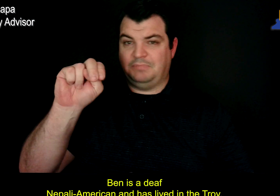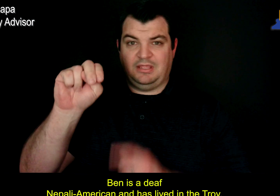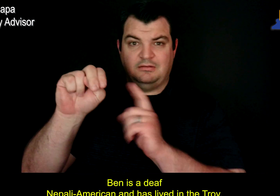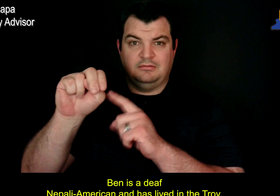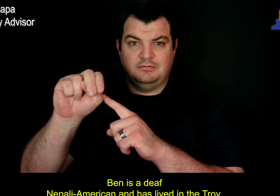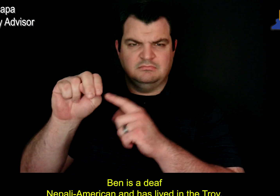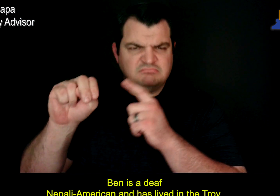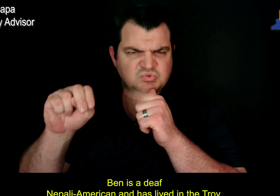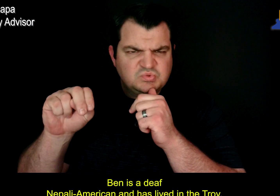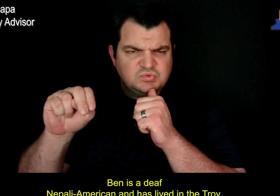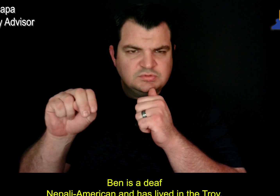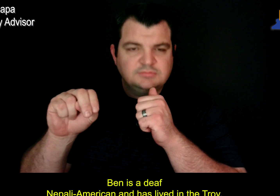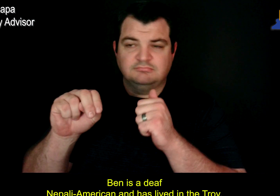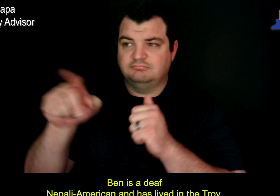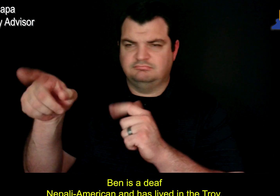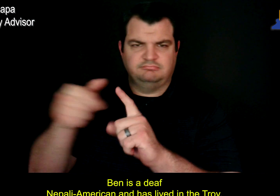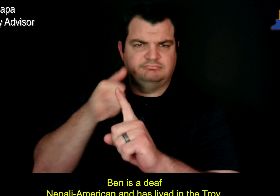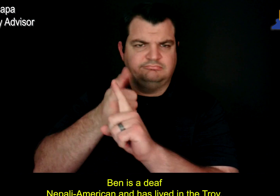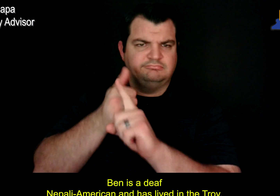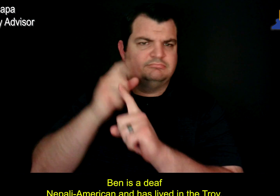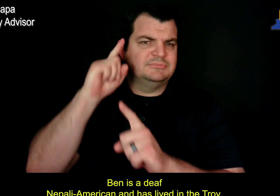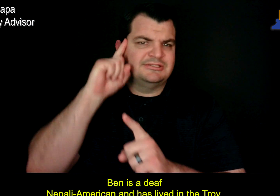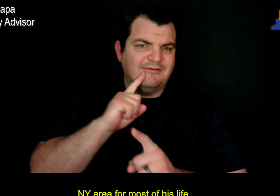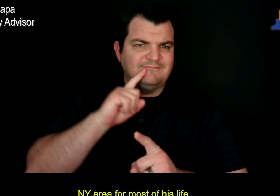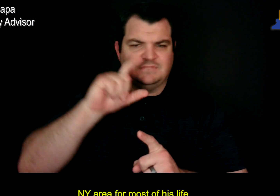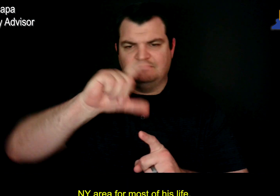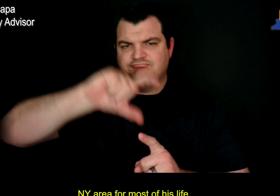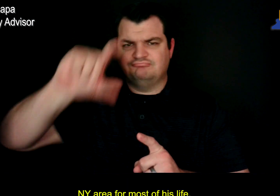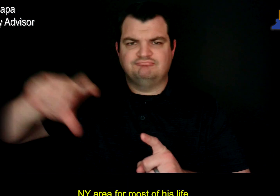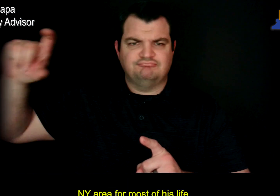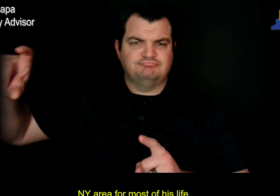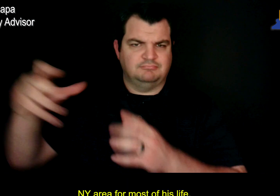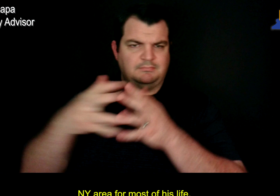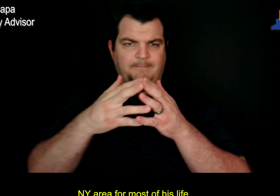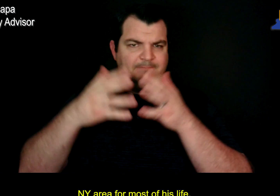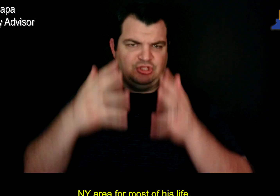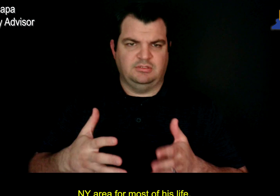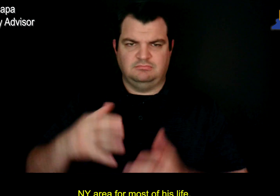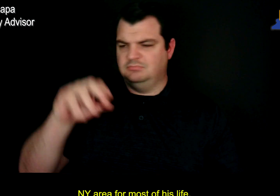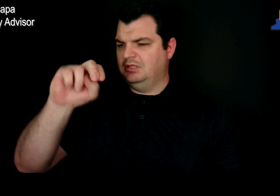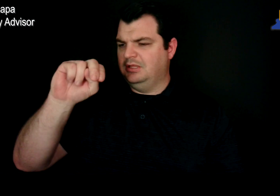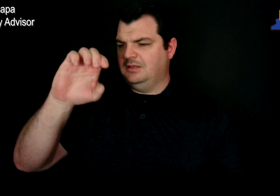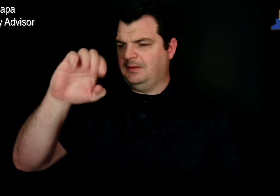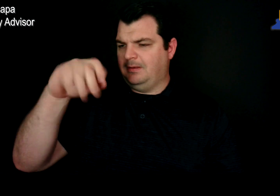Ben is a deaf Nepali American and has lived in the Troy, New York area for most of his life.